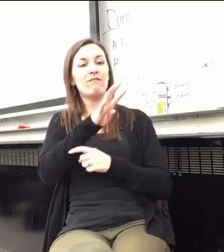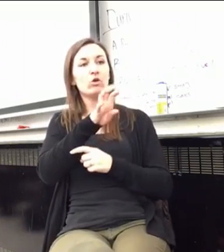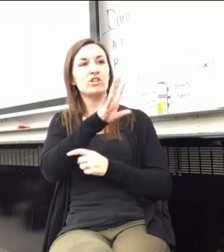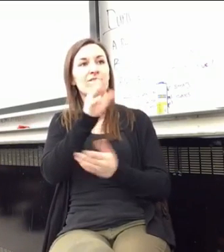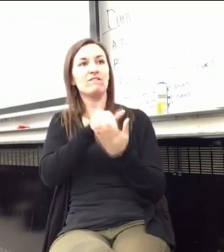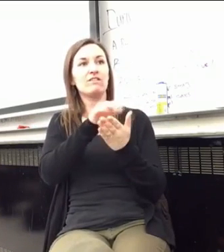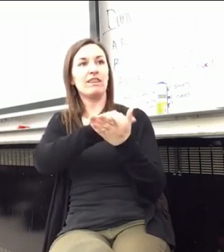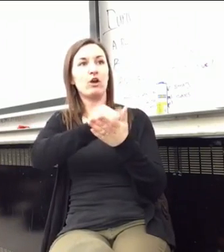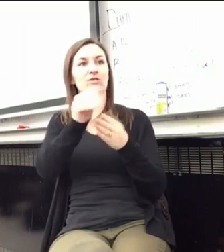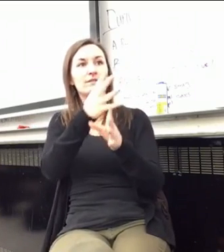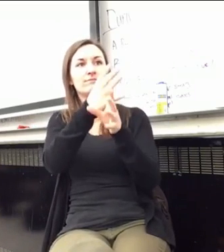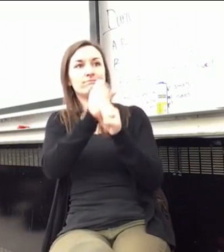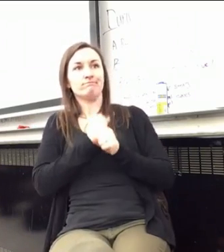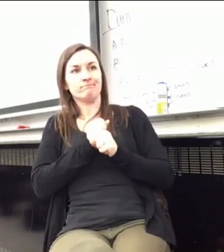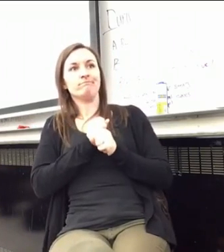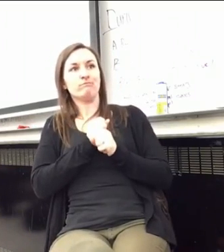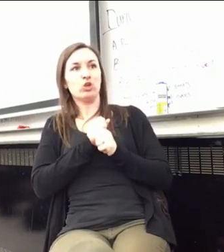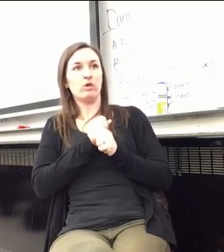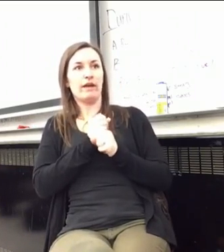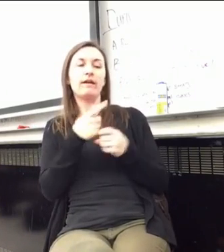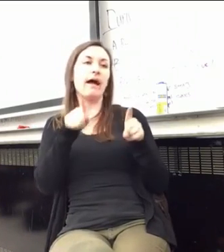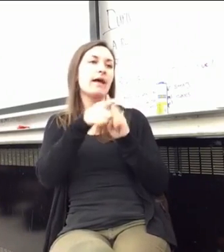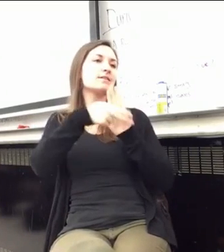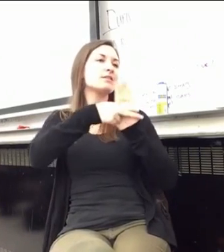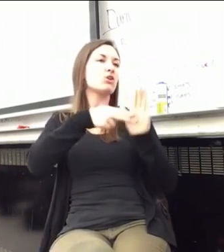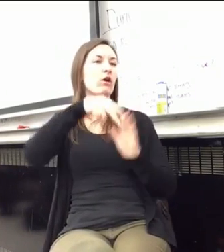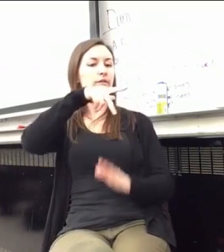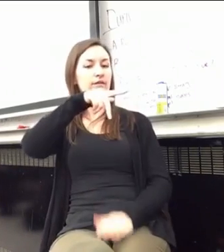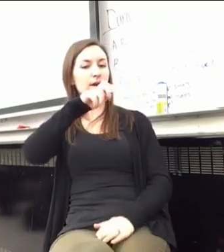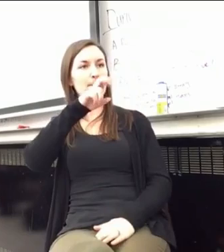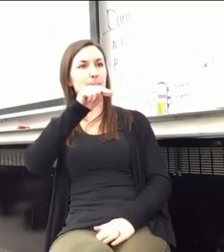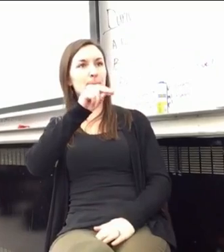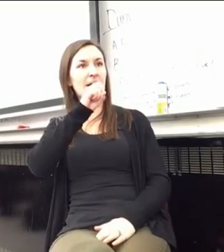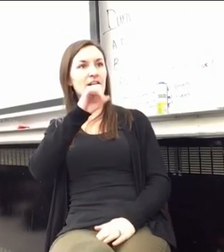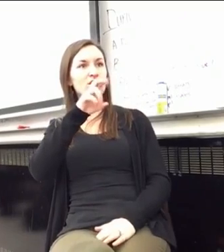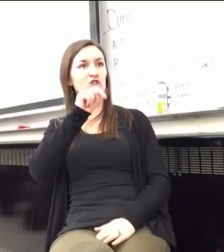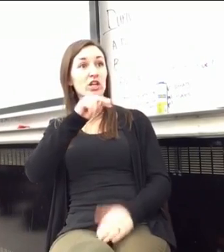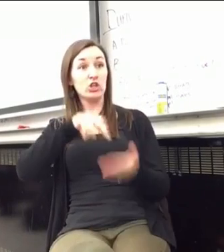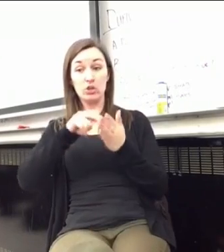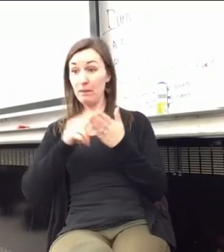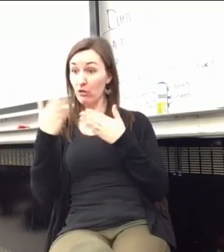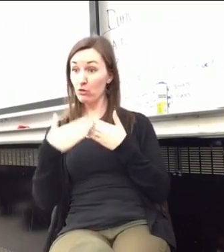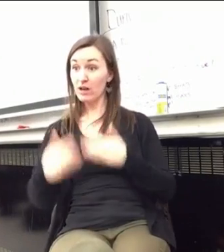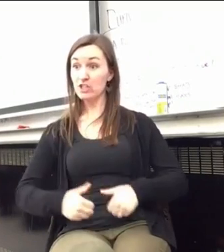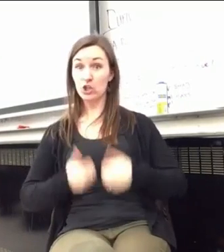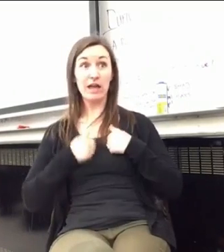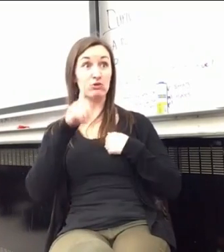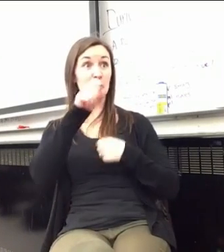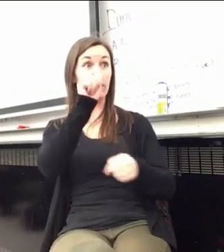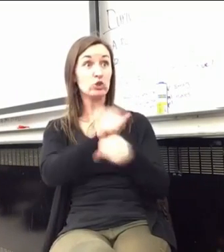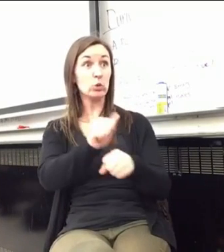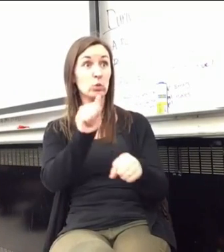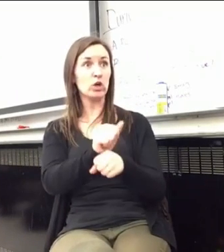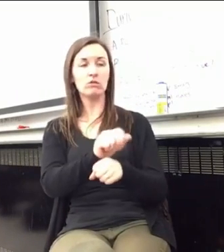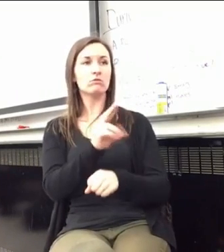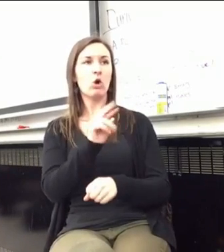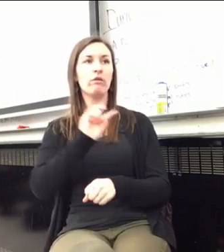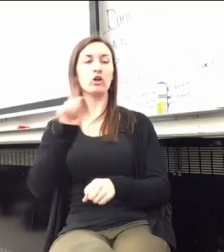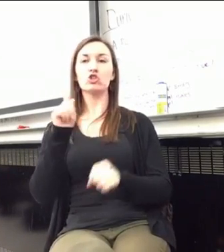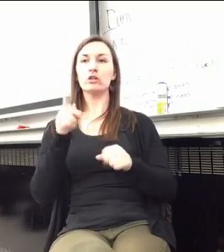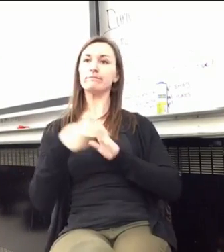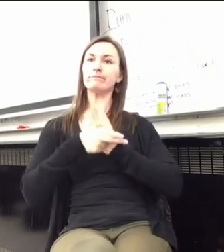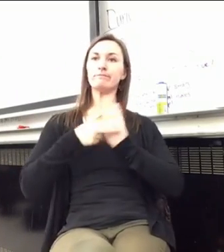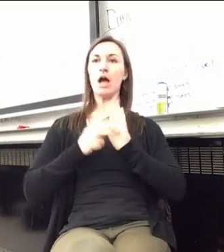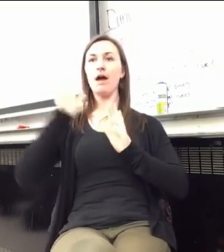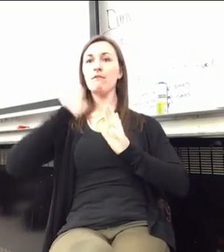pension. Basically, that means that the president doesn't have to do anything the rest of their lives in terms of a job. They typically just are the president. That's